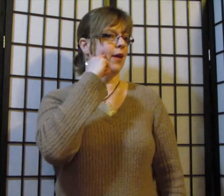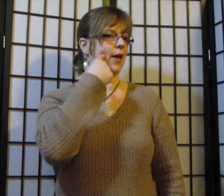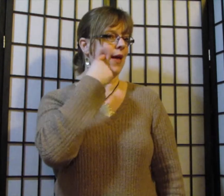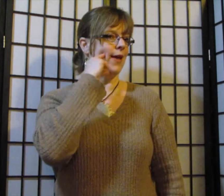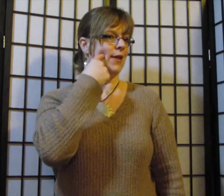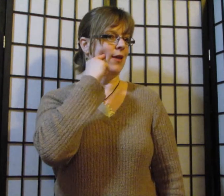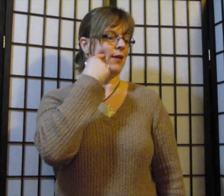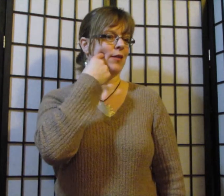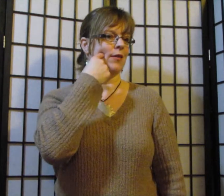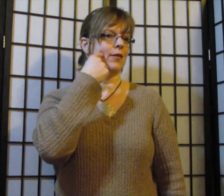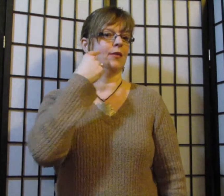Candy.